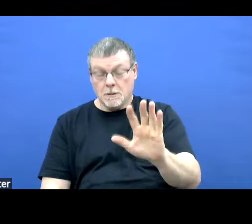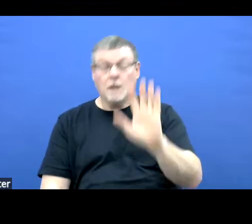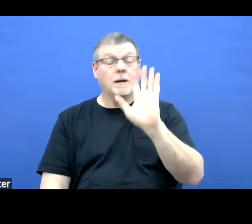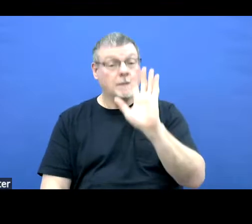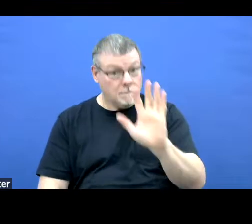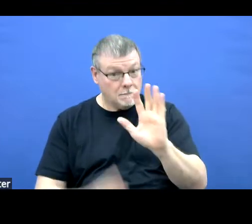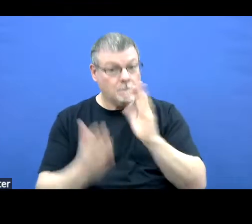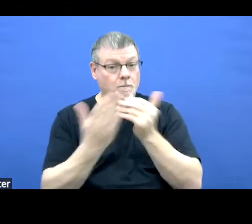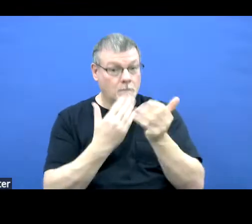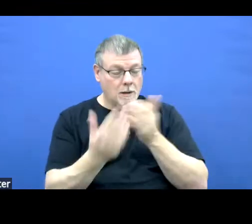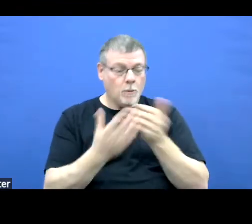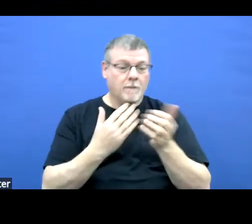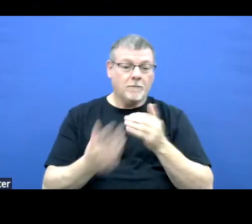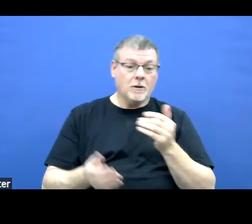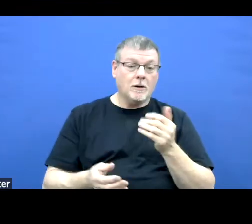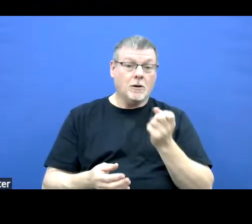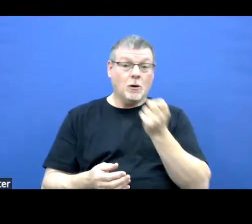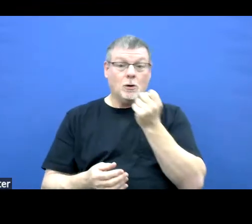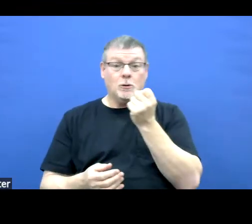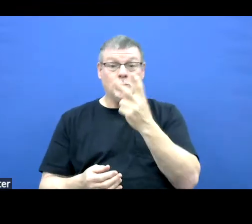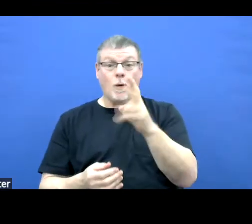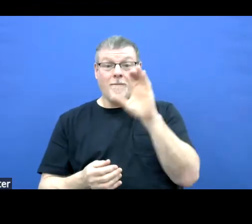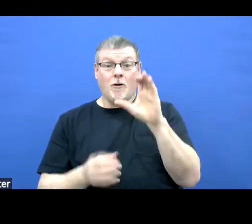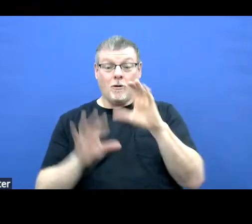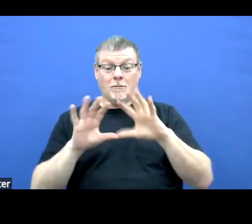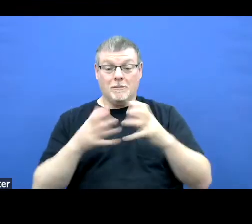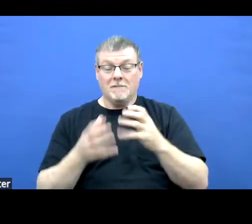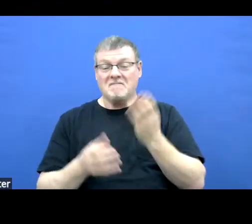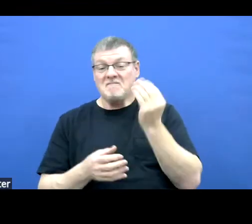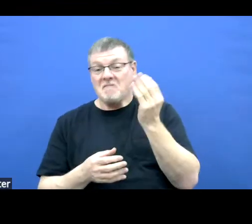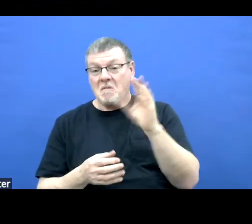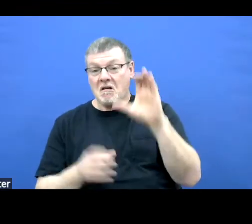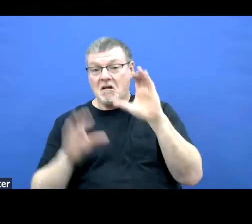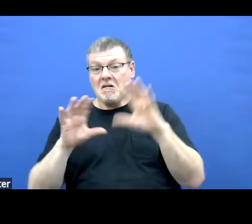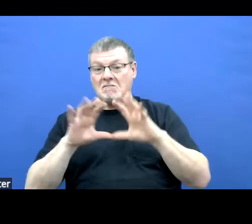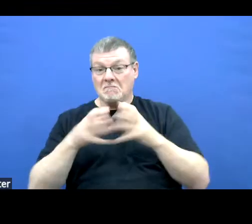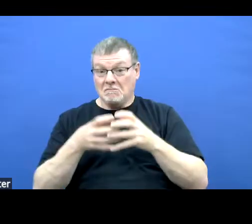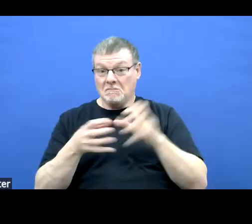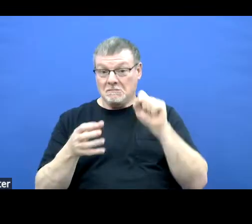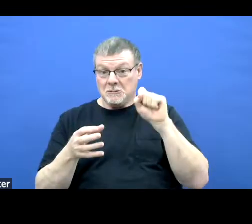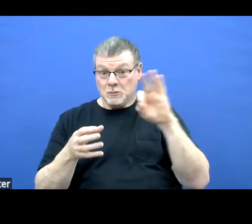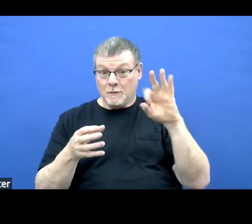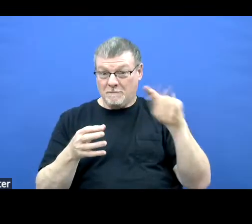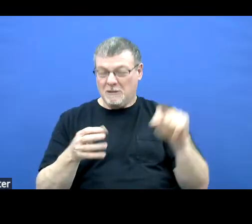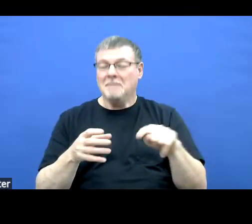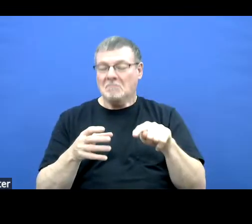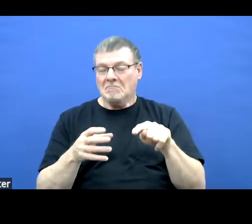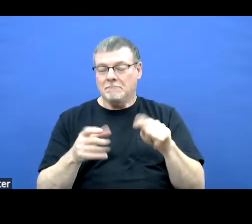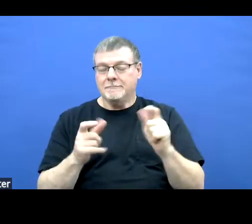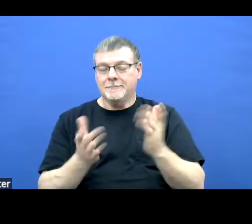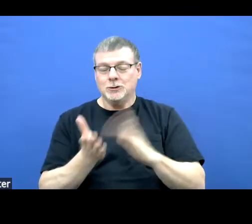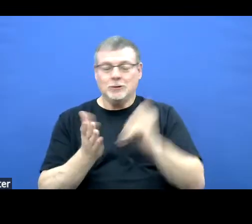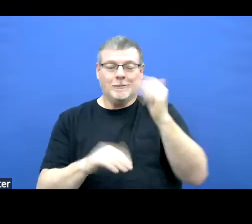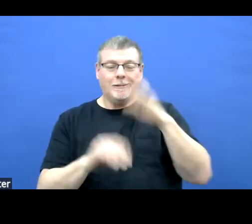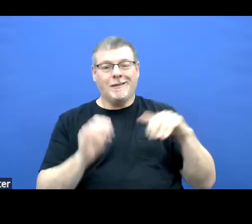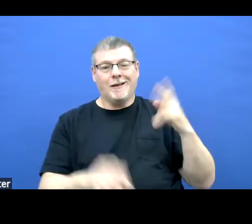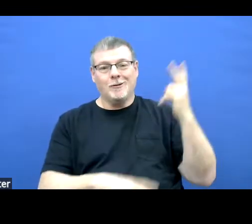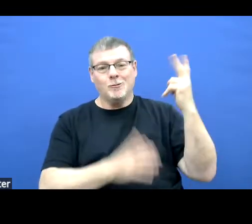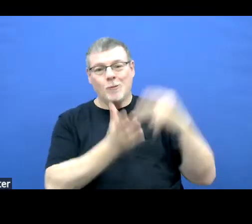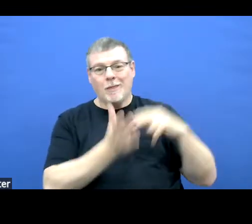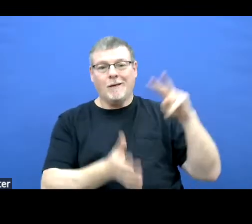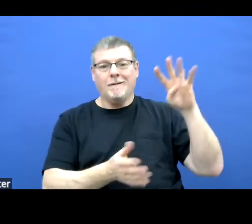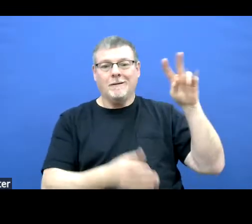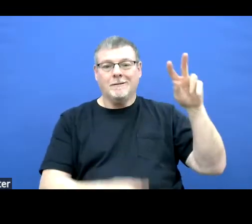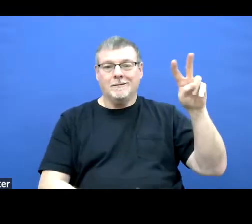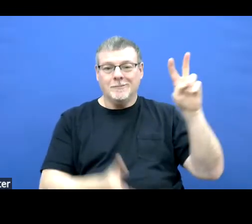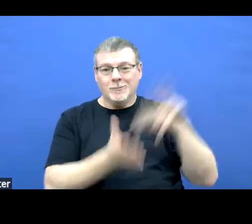know, 1,200 square foot home, 1,400 square foot home is still much cheaper than a 2,000 to 2,400